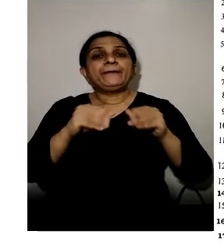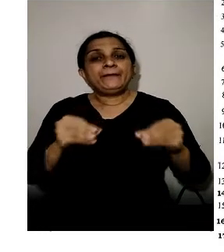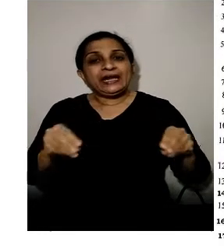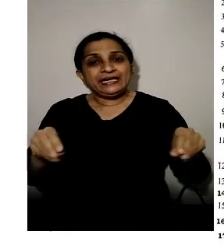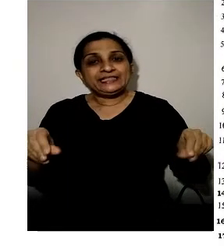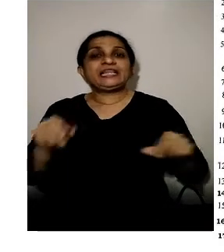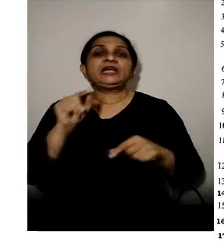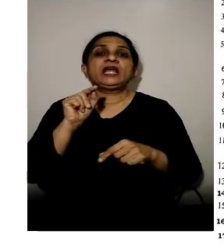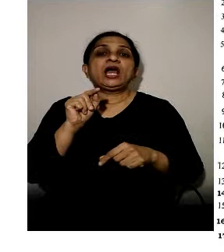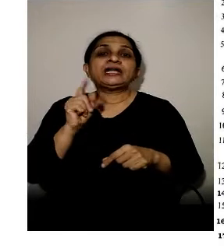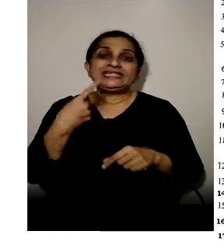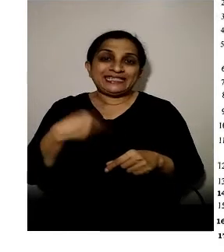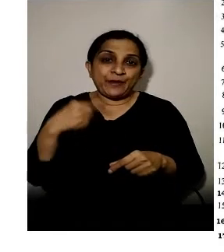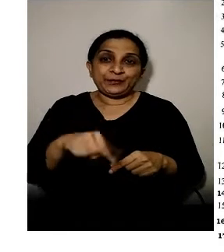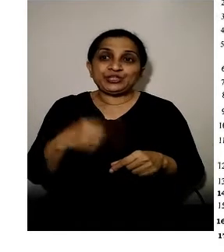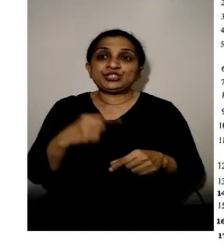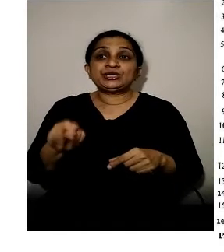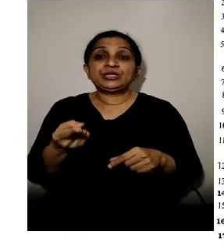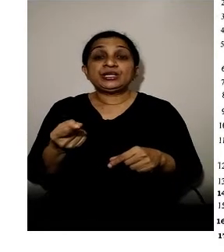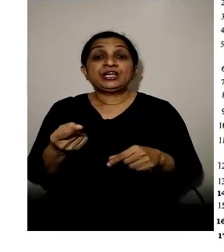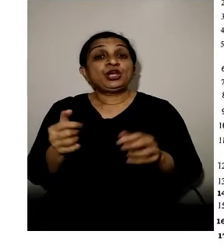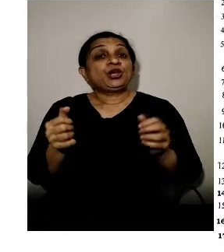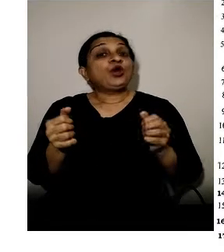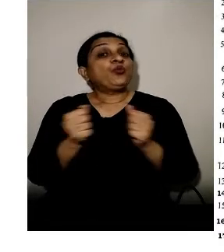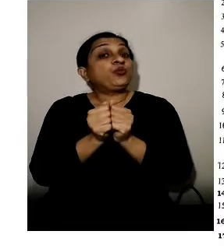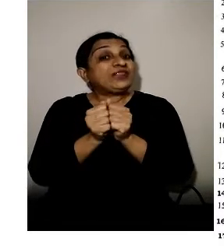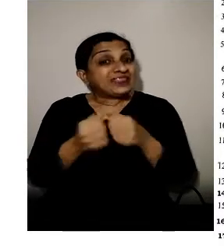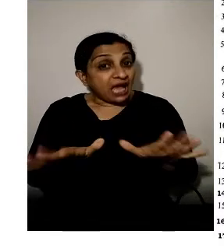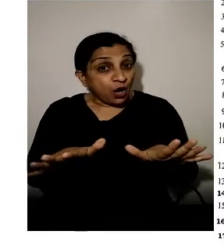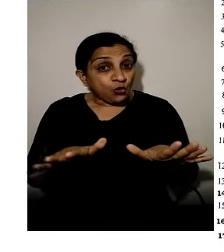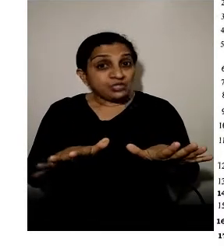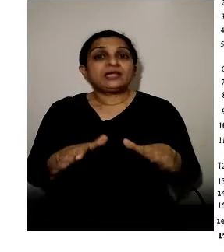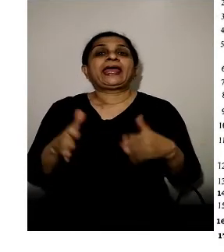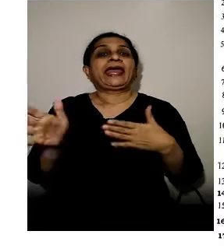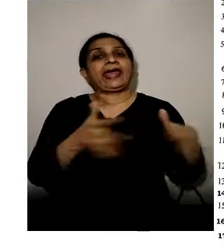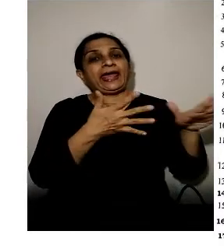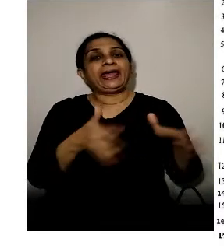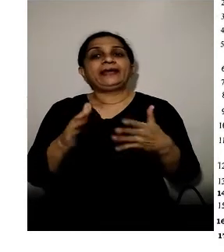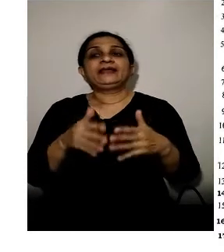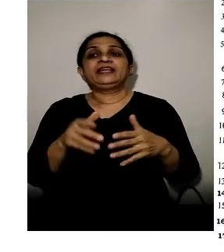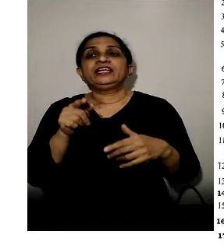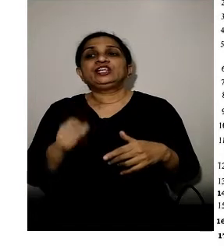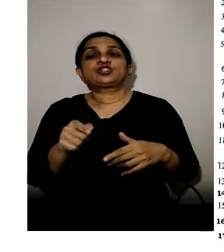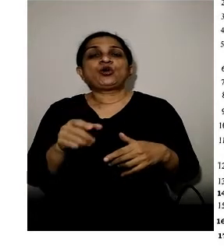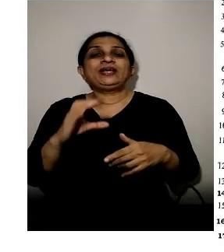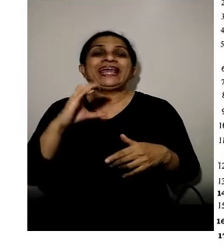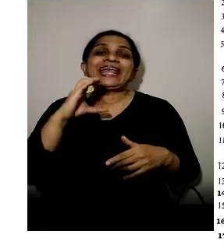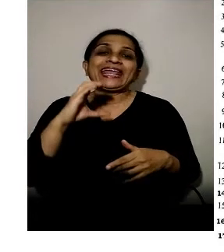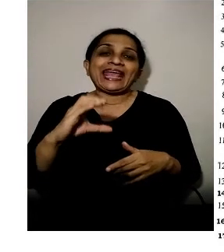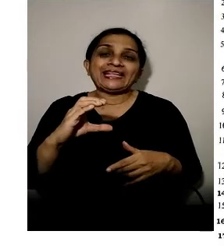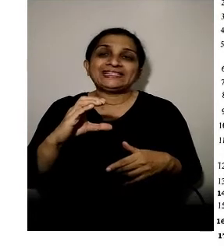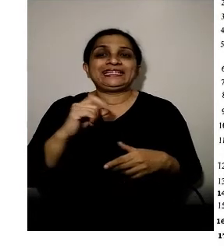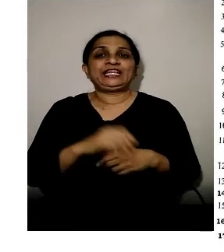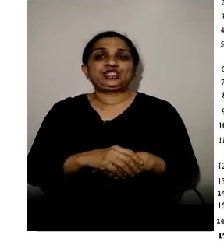melting temperature without air is called